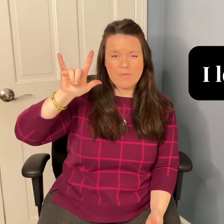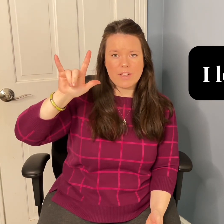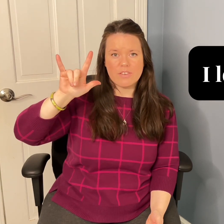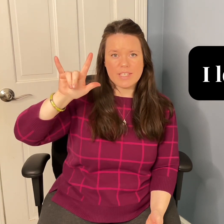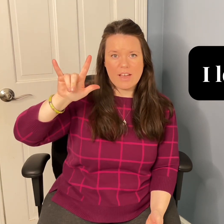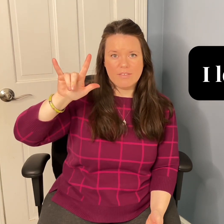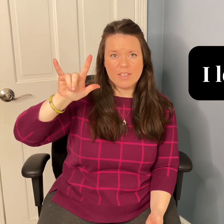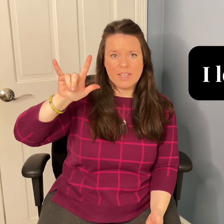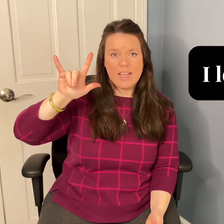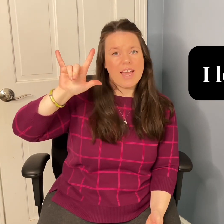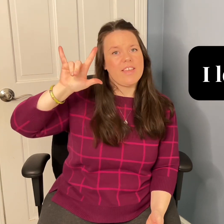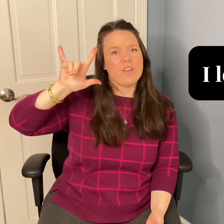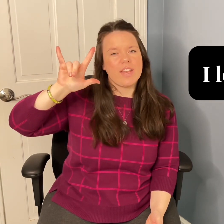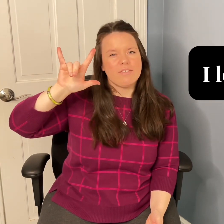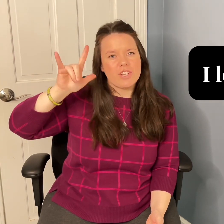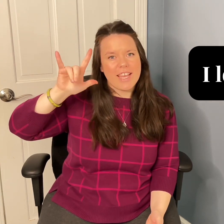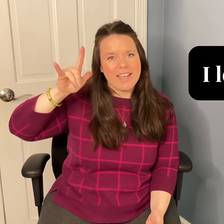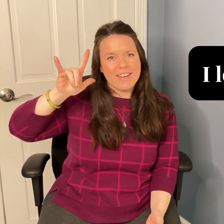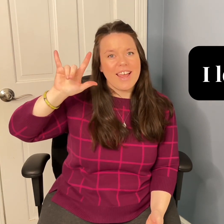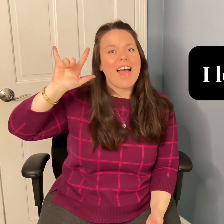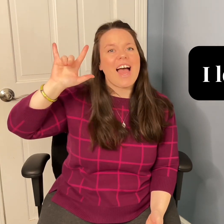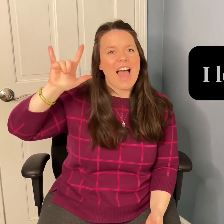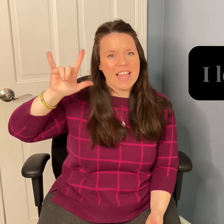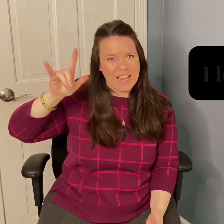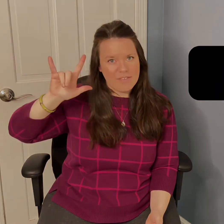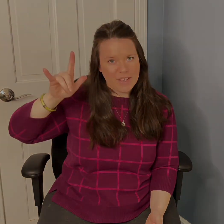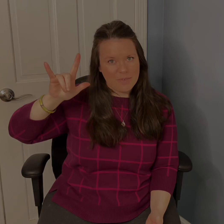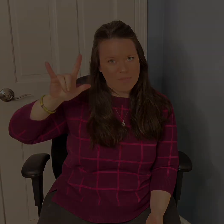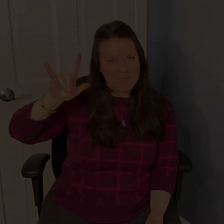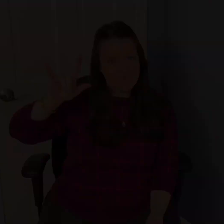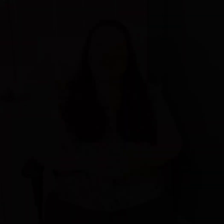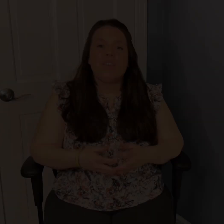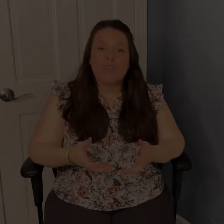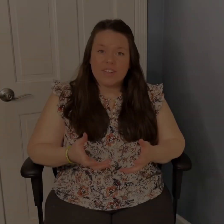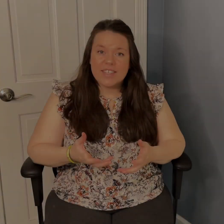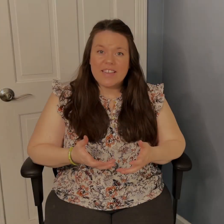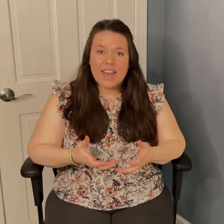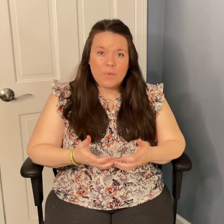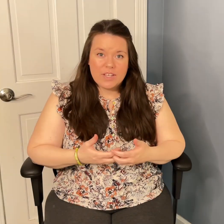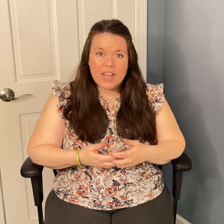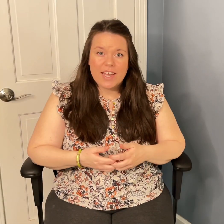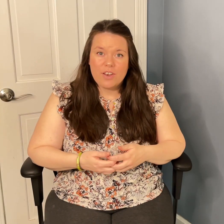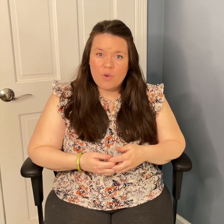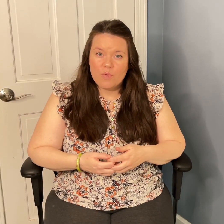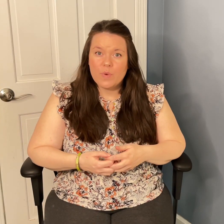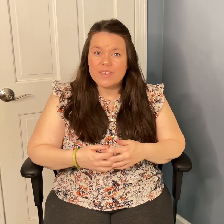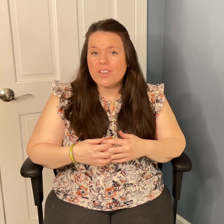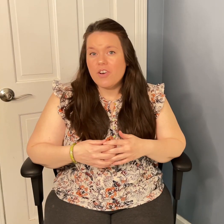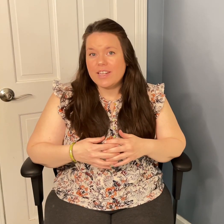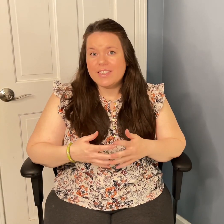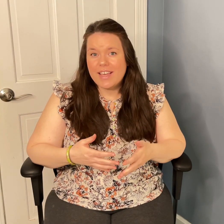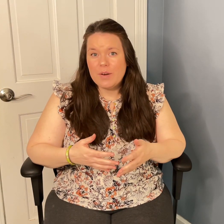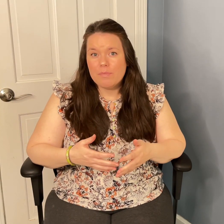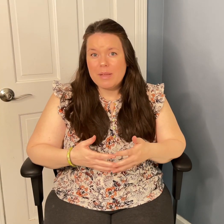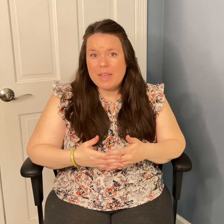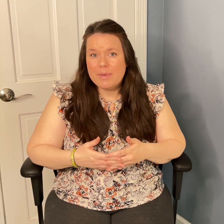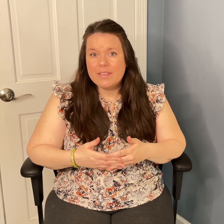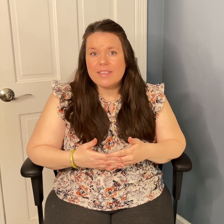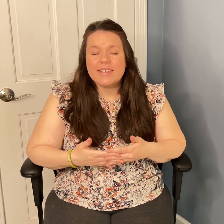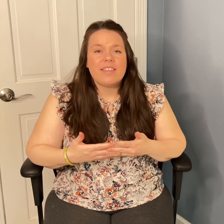fingers down, and then you kind of shake it. I love you. The first thing that I wish I had known when starting to sign with my babies is that there's